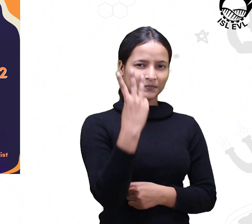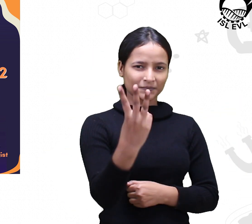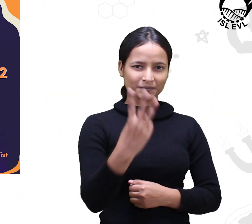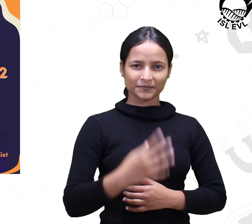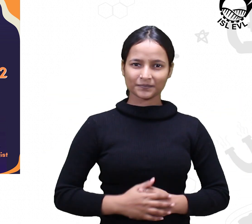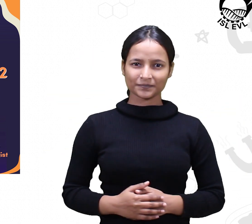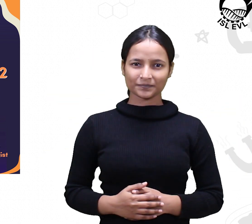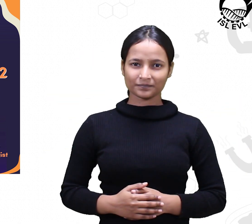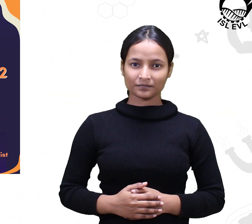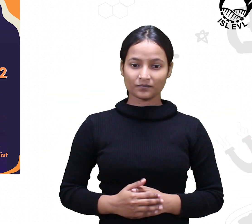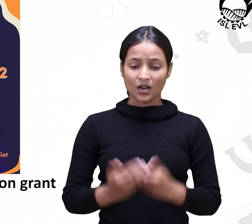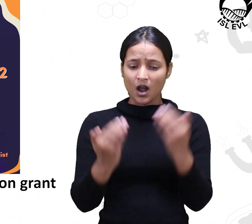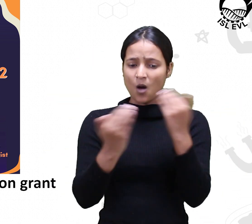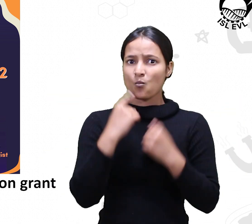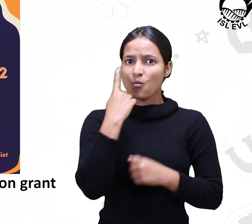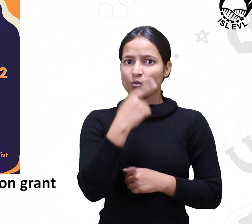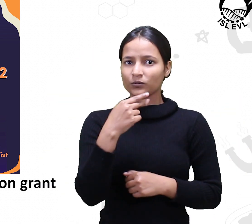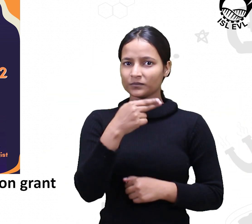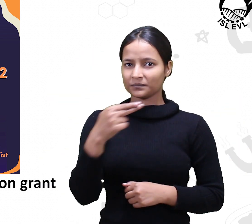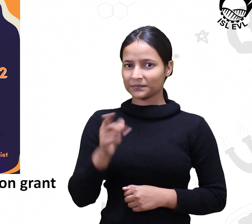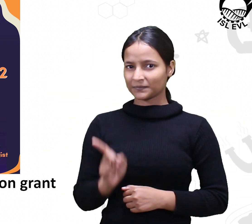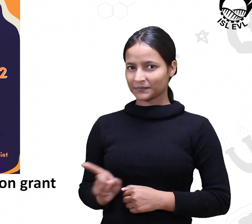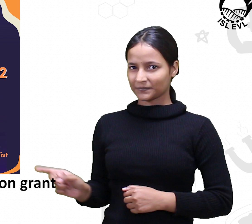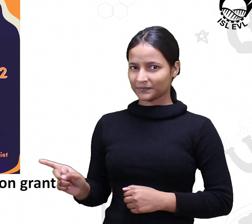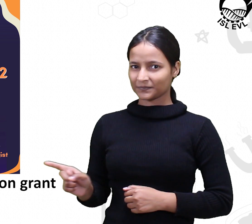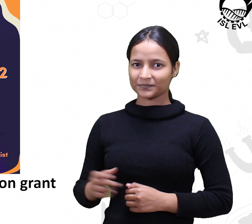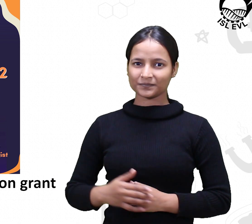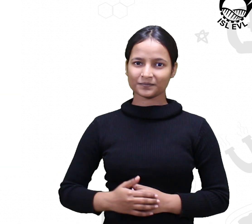3, supported by India Bioscience Extension Grant.